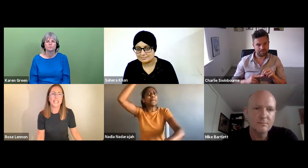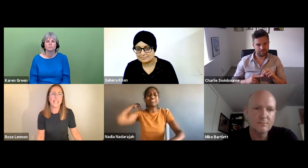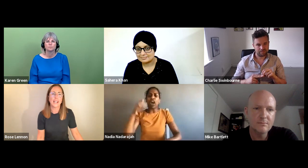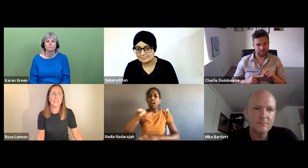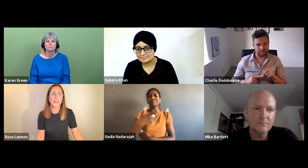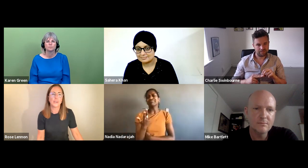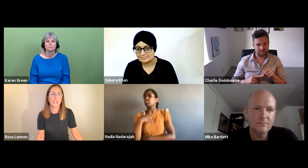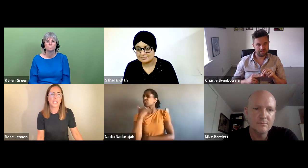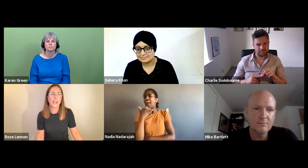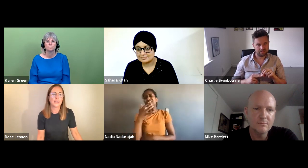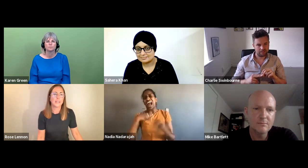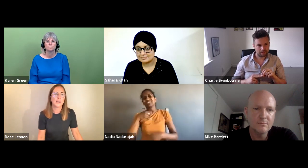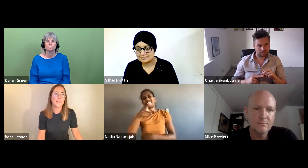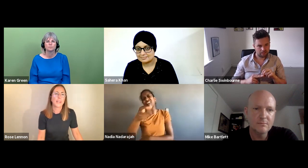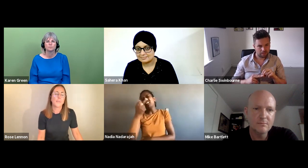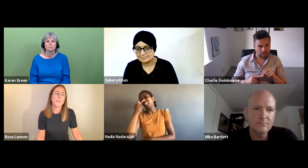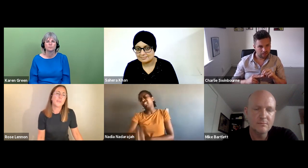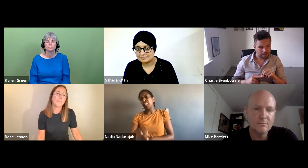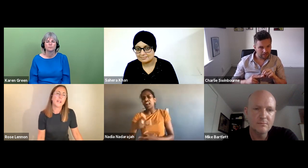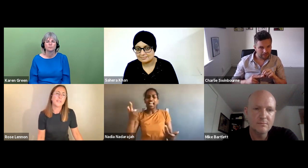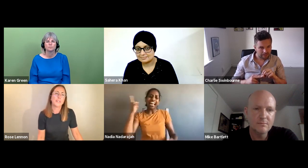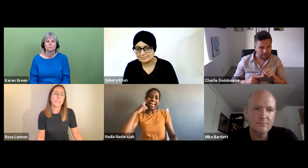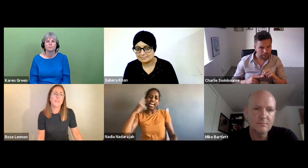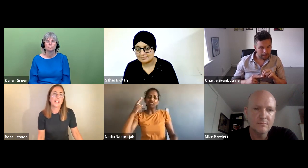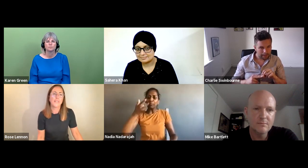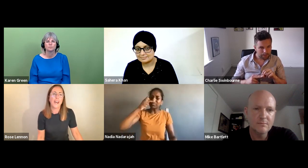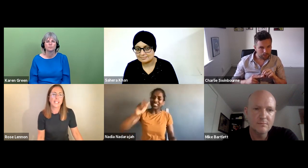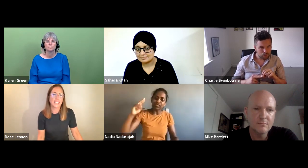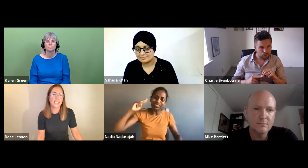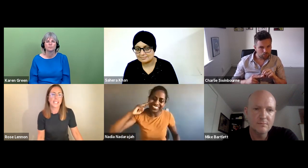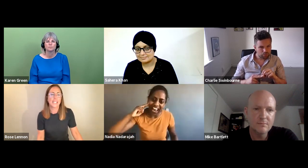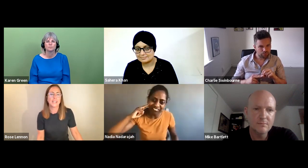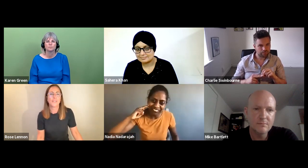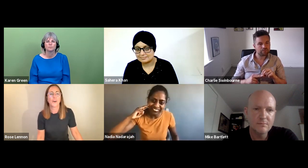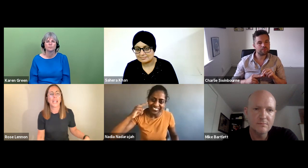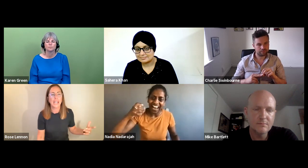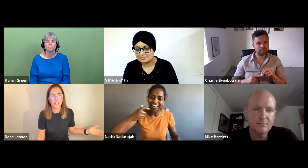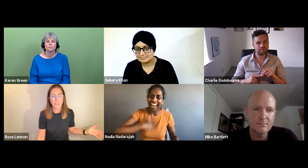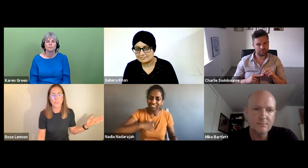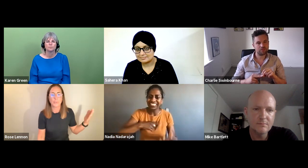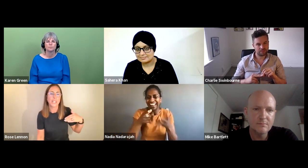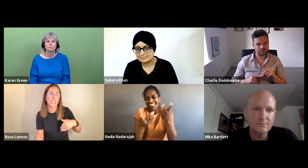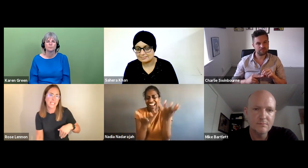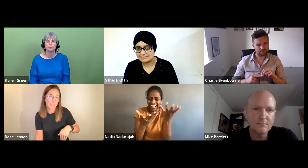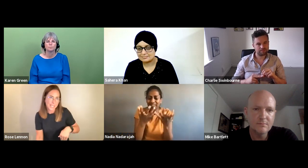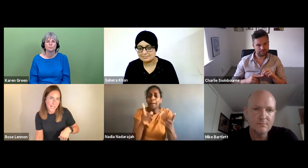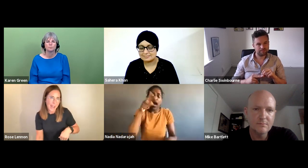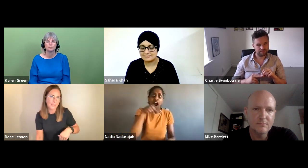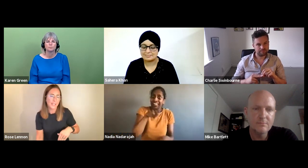isn't it? Looking at when we're talking about there's not enough actors, and then we've got hearing people pretending to be deaf,